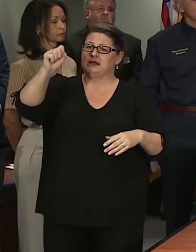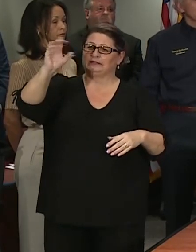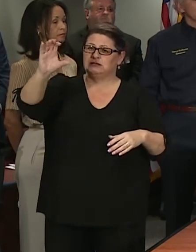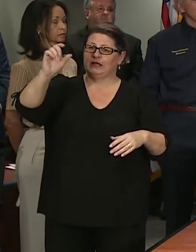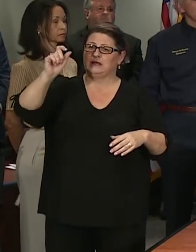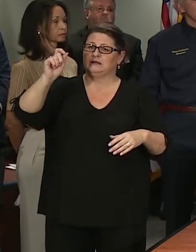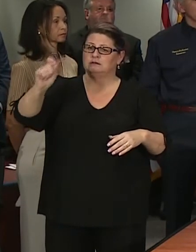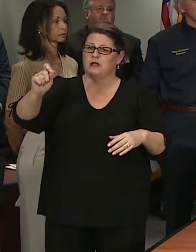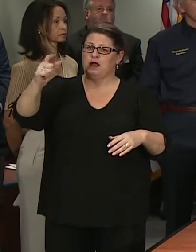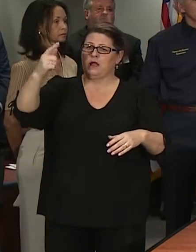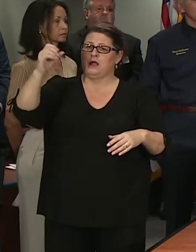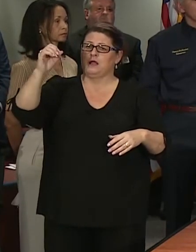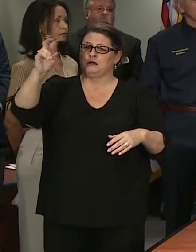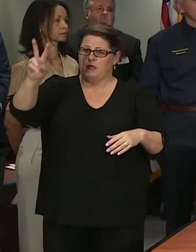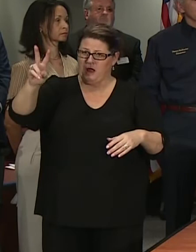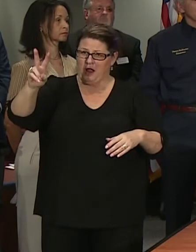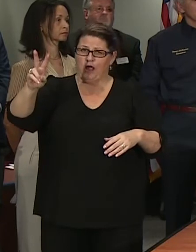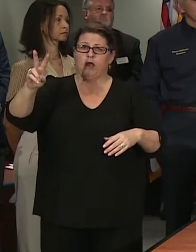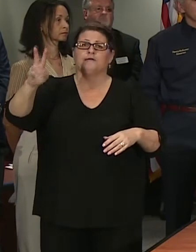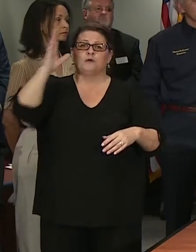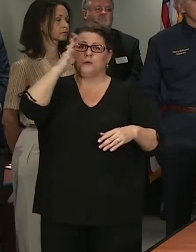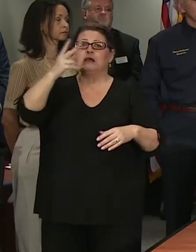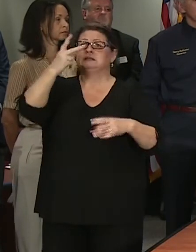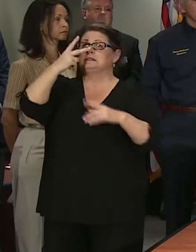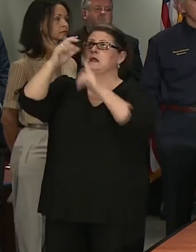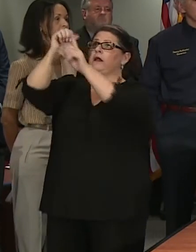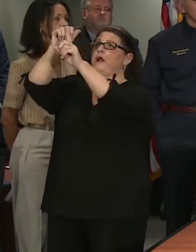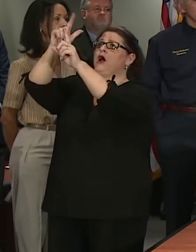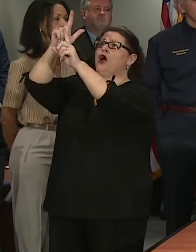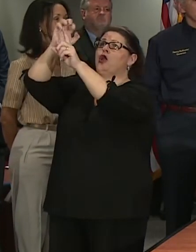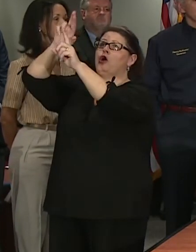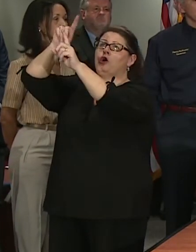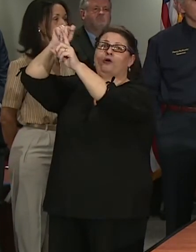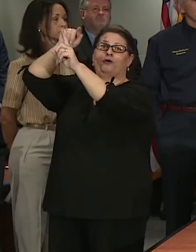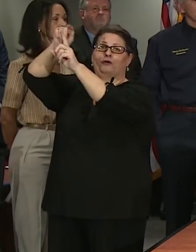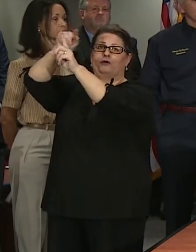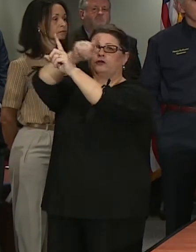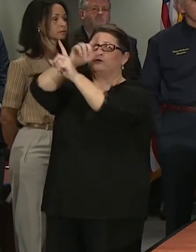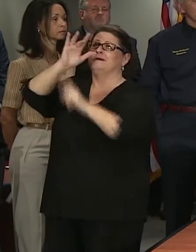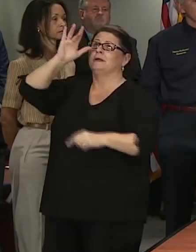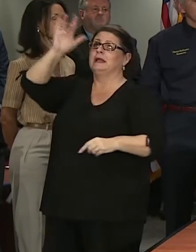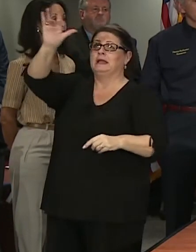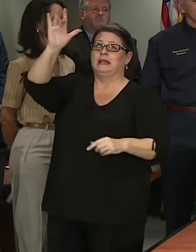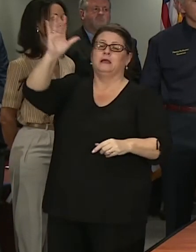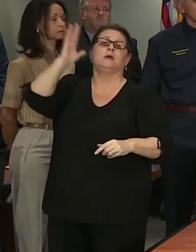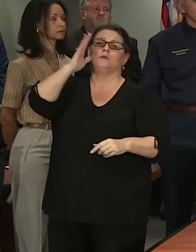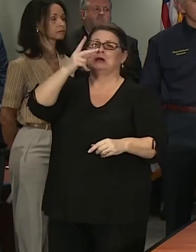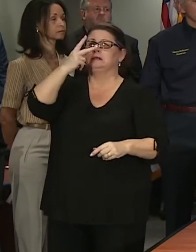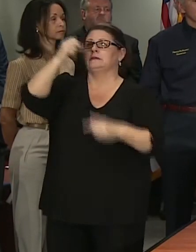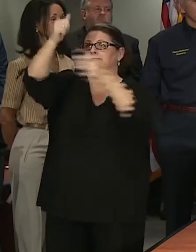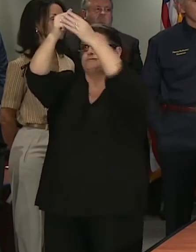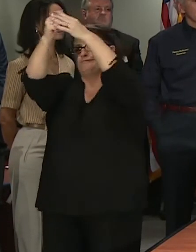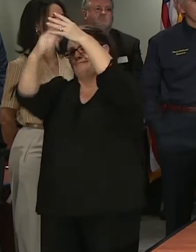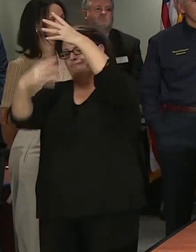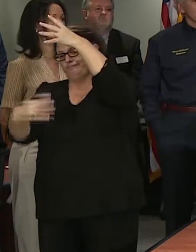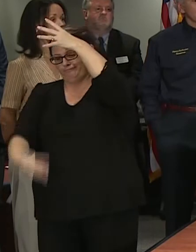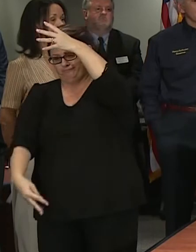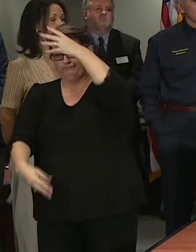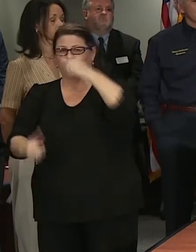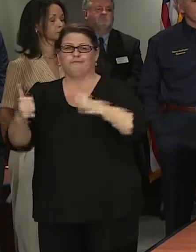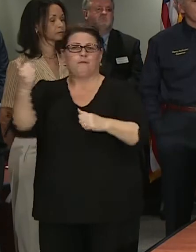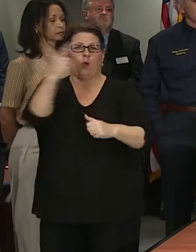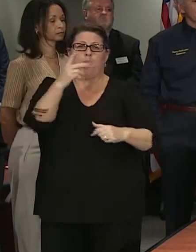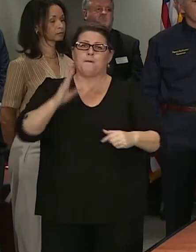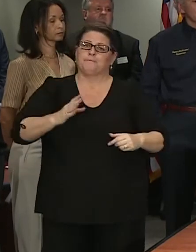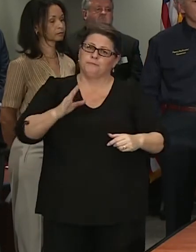llr.sc.gov. There is an alert at the top of the page that one can click on and see actions by every board and every area within